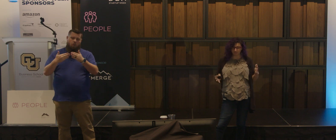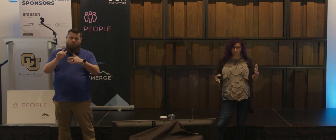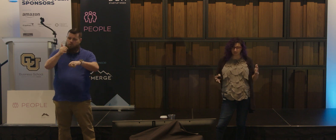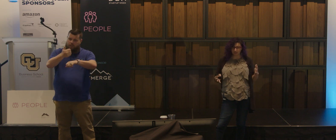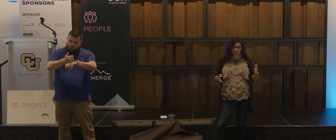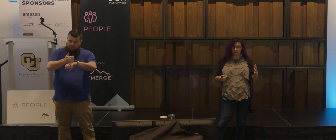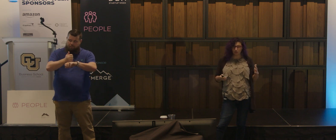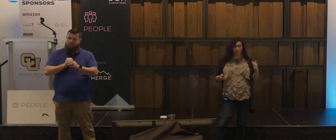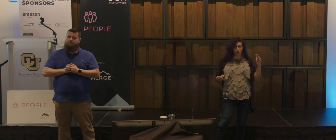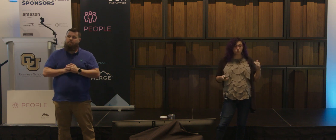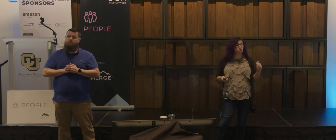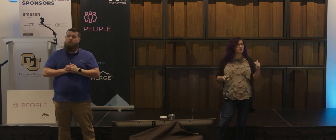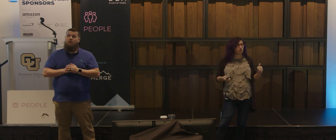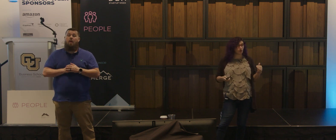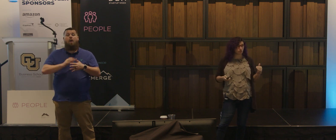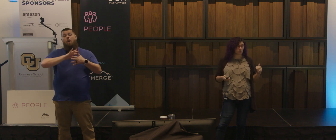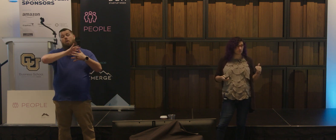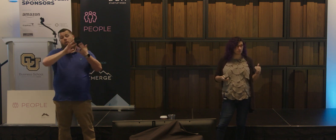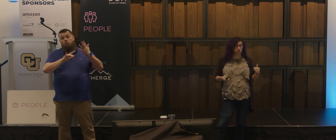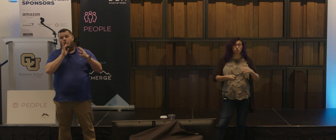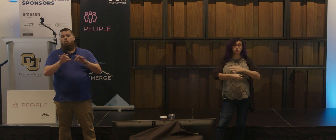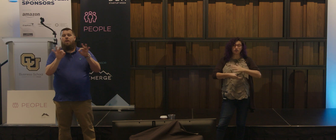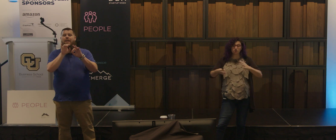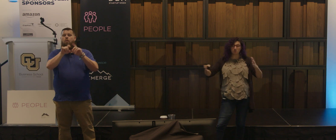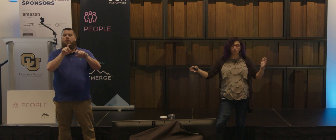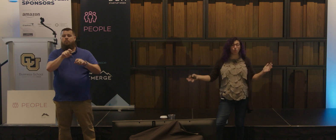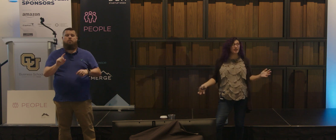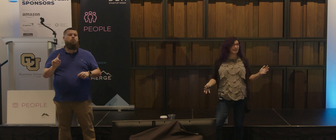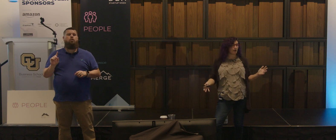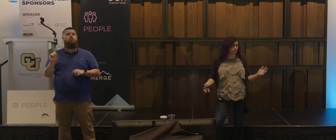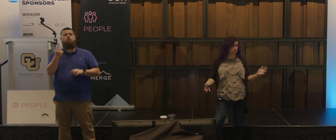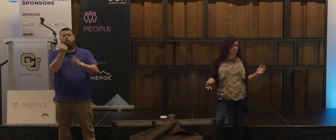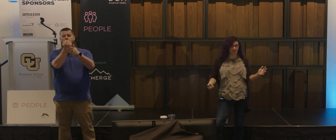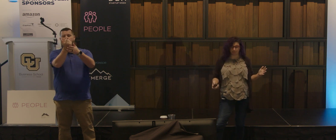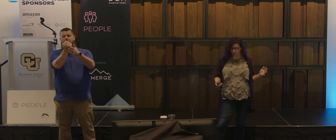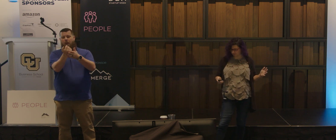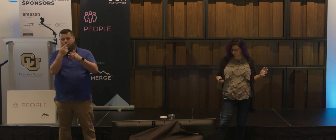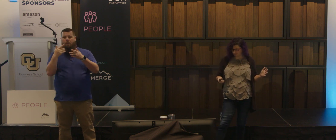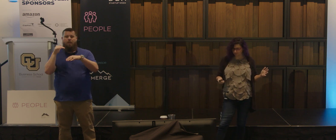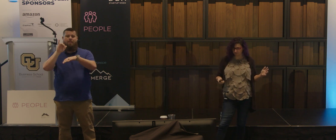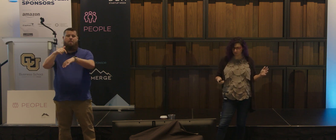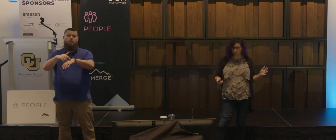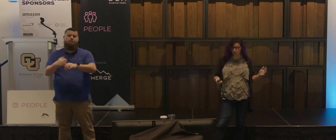up. Those are your key questions. You're just weeding out at that point.